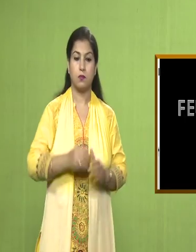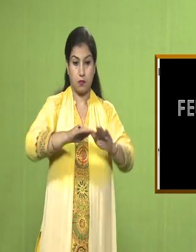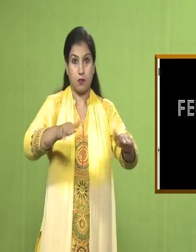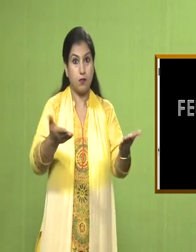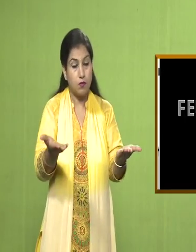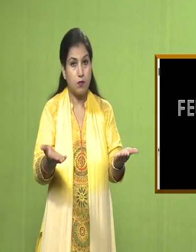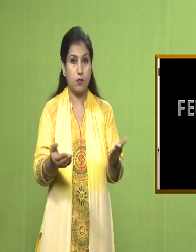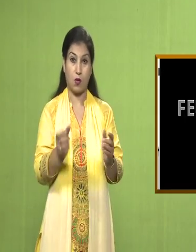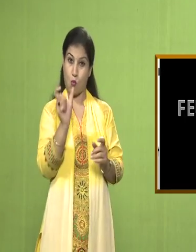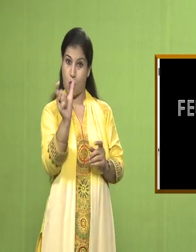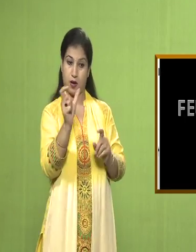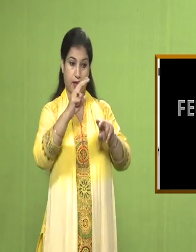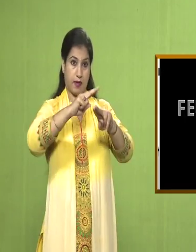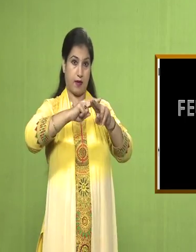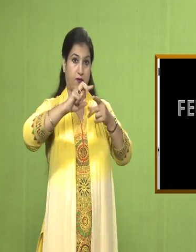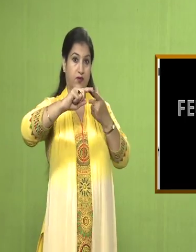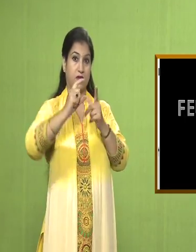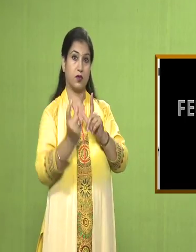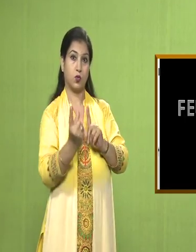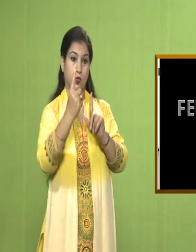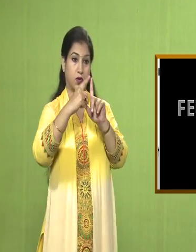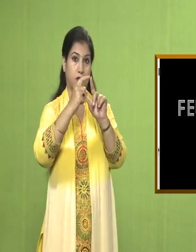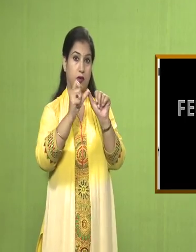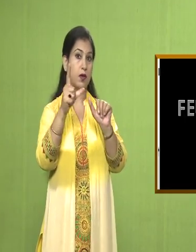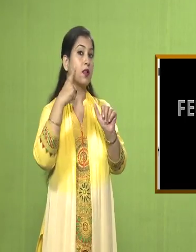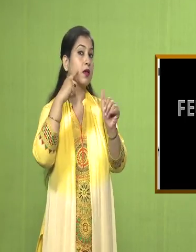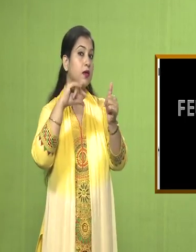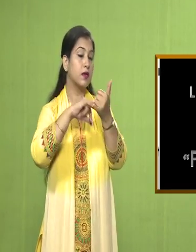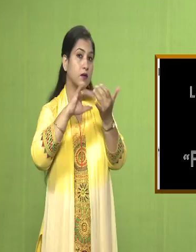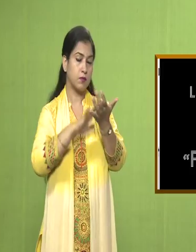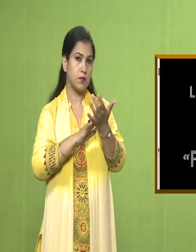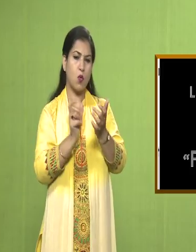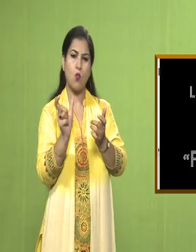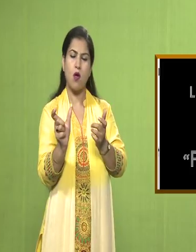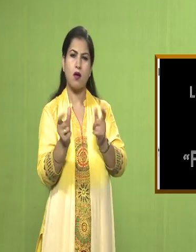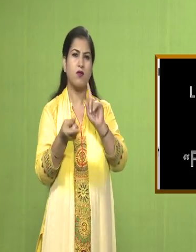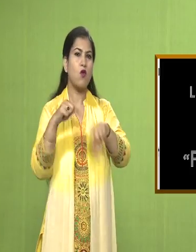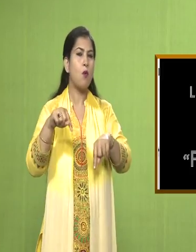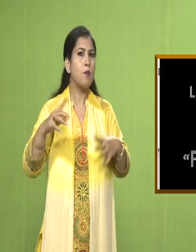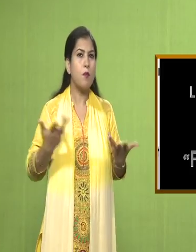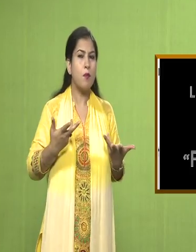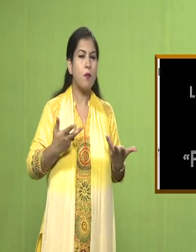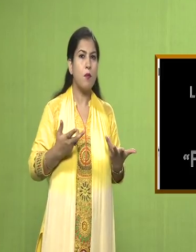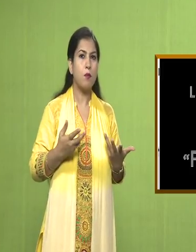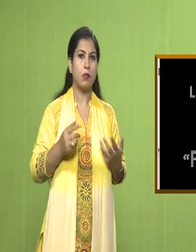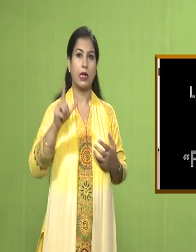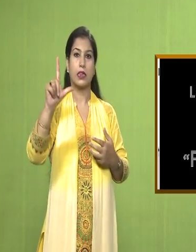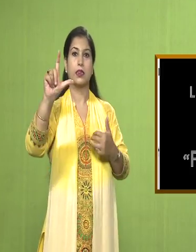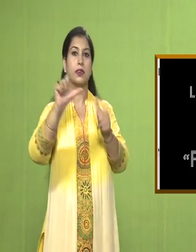Learners, the word feudalism has been born from Latin word feudum.